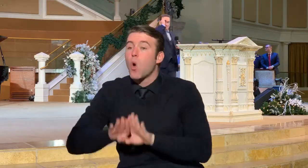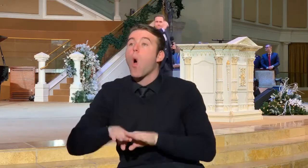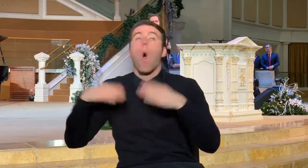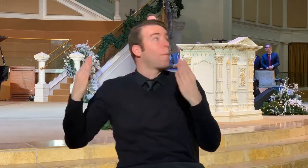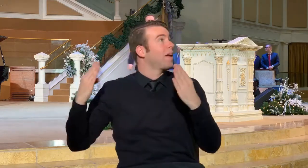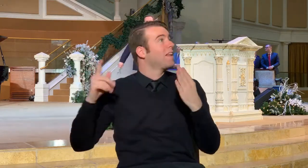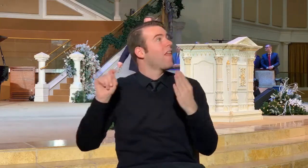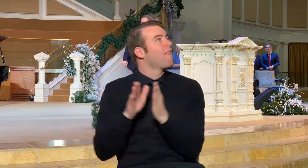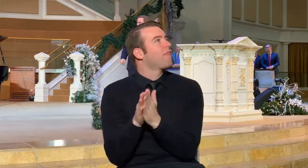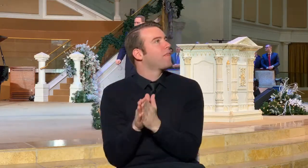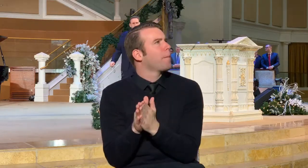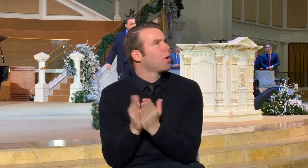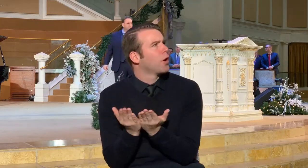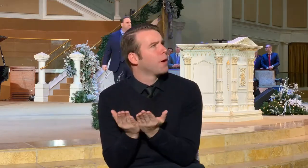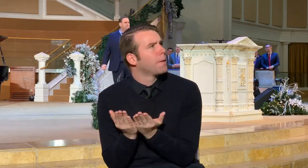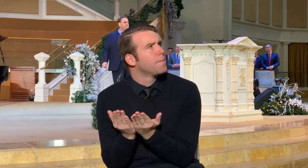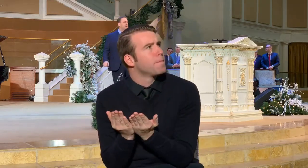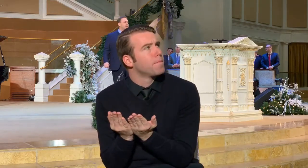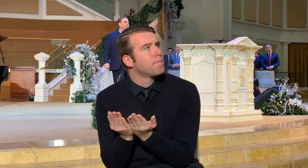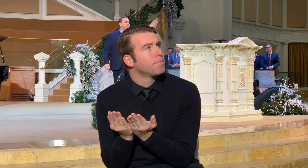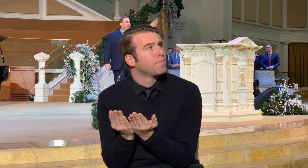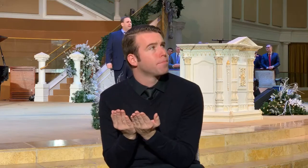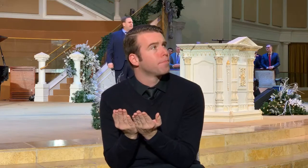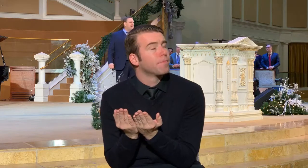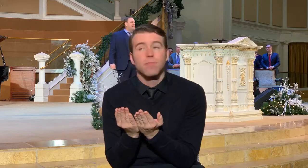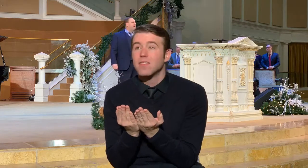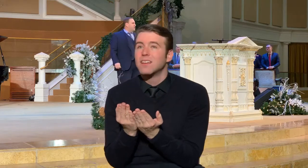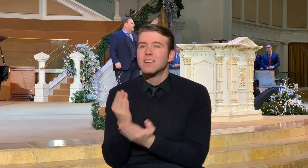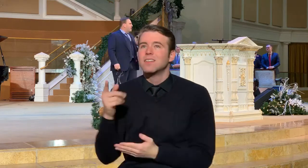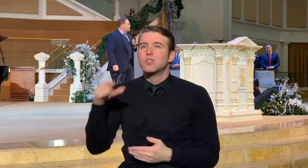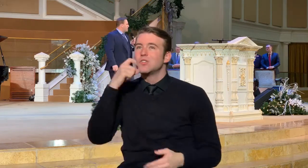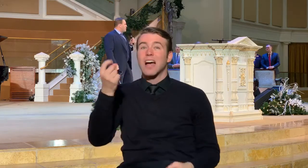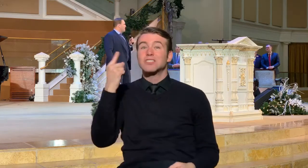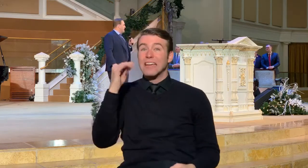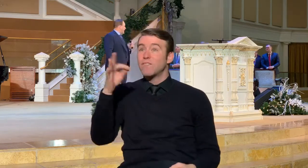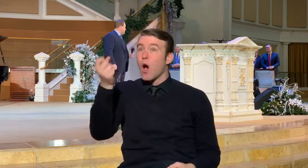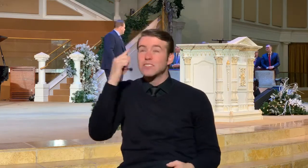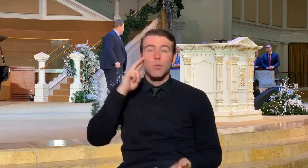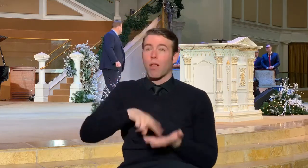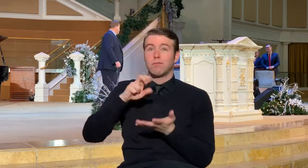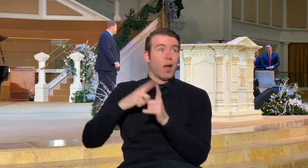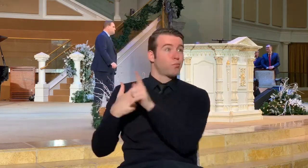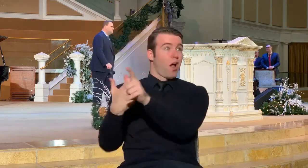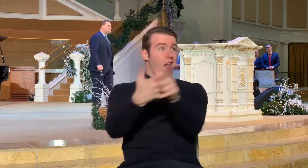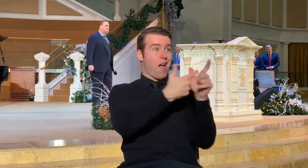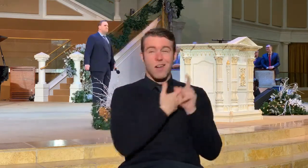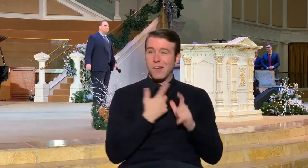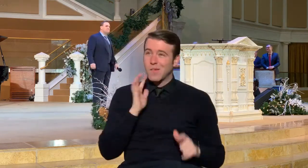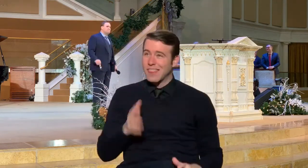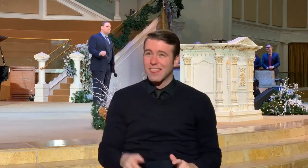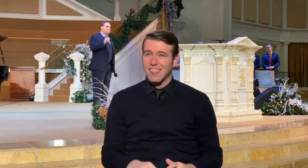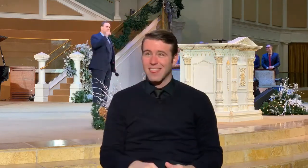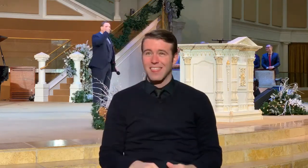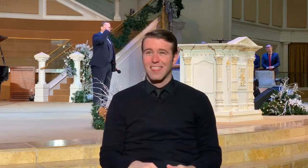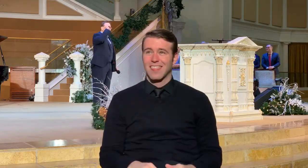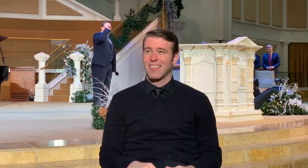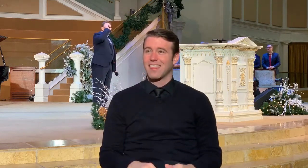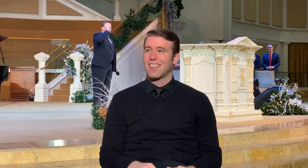book." Right. Right. Y'all didn't get that, and you'd already start running out.